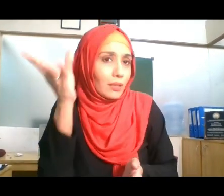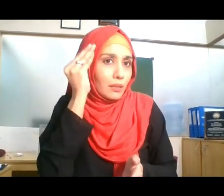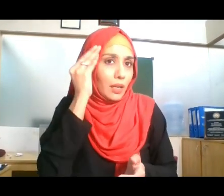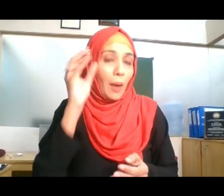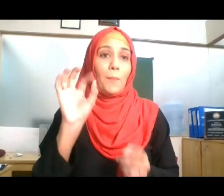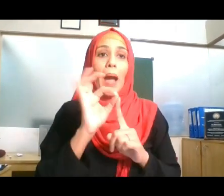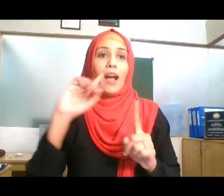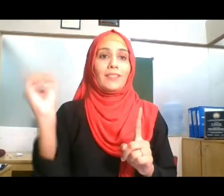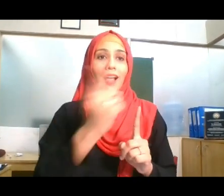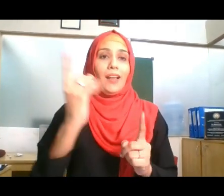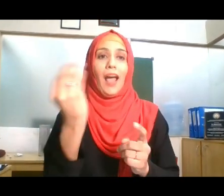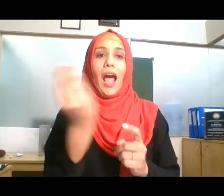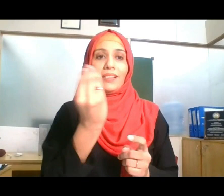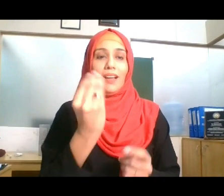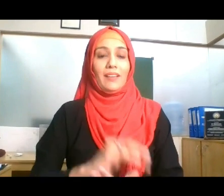countrywide.